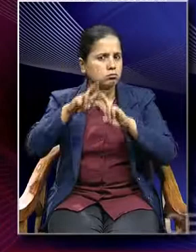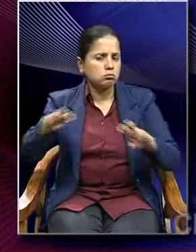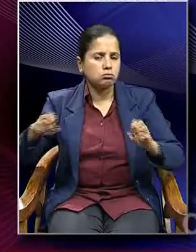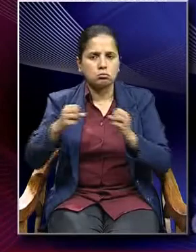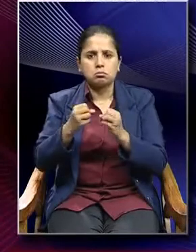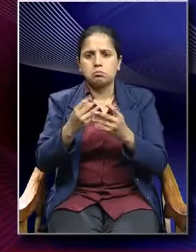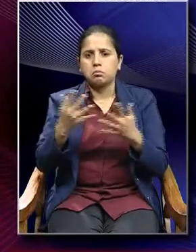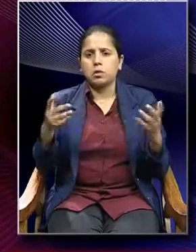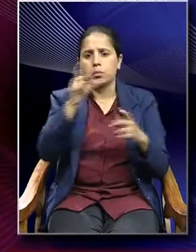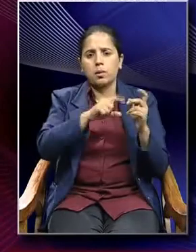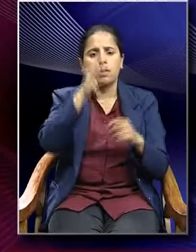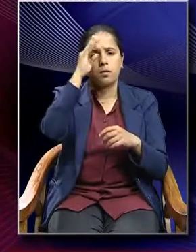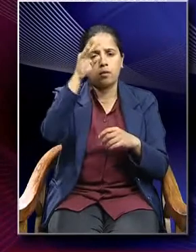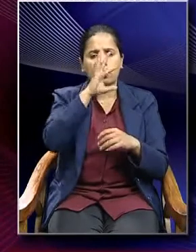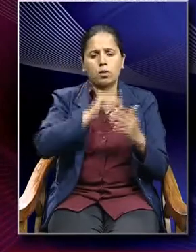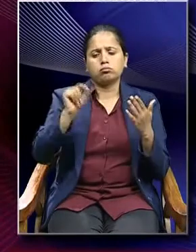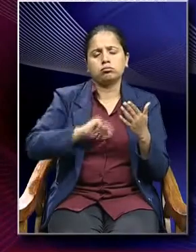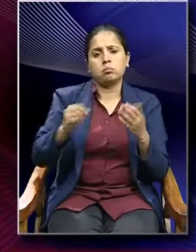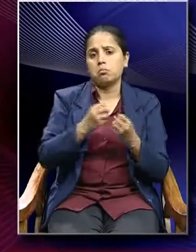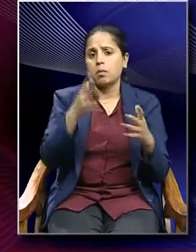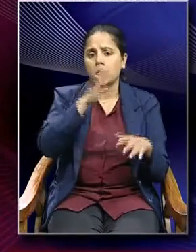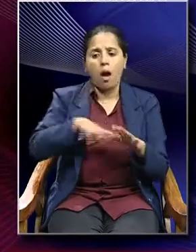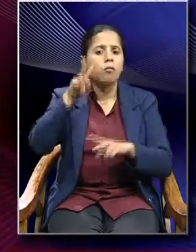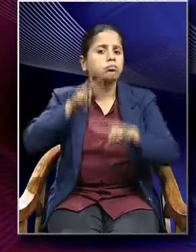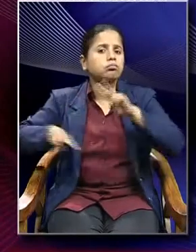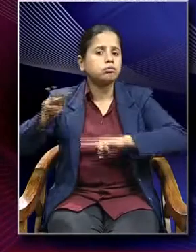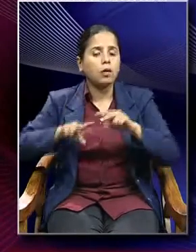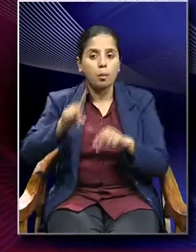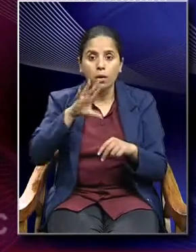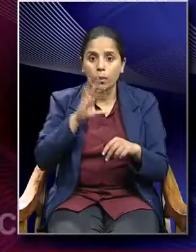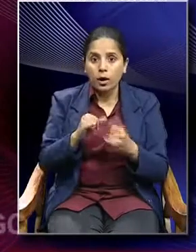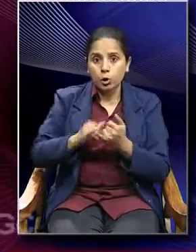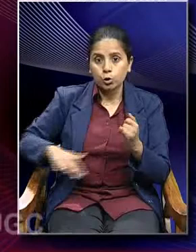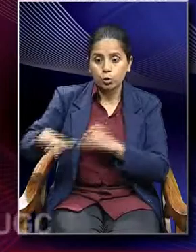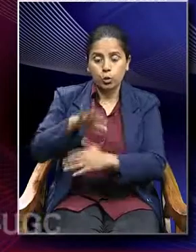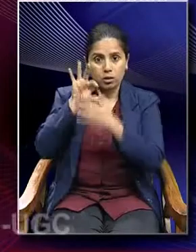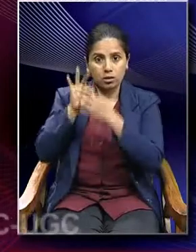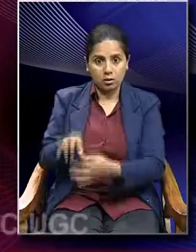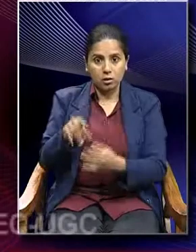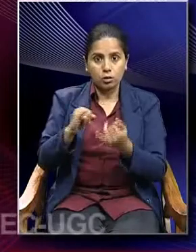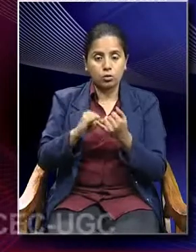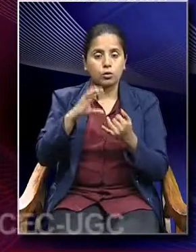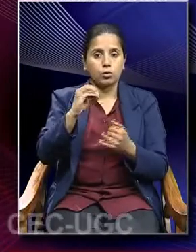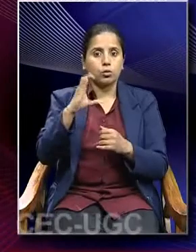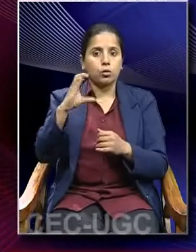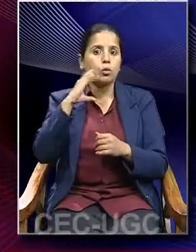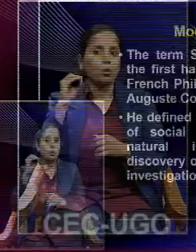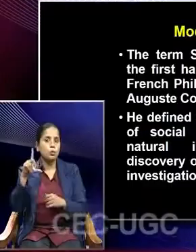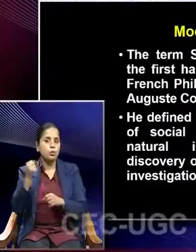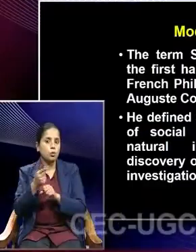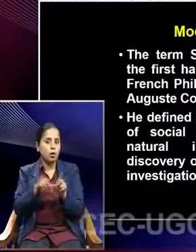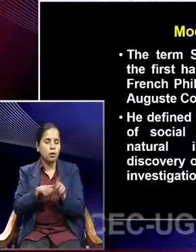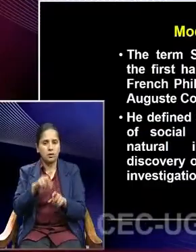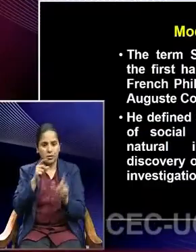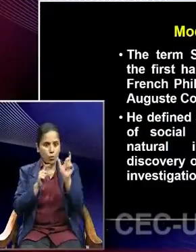of philosophers and scholars, but when we talk about sociology, the term was coined for the first